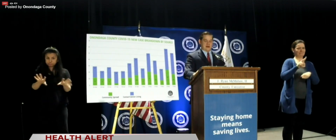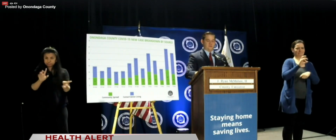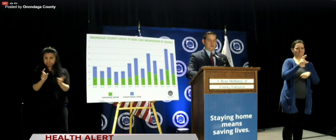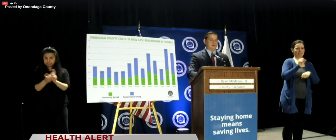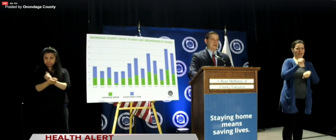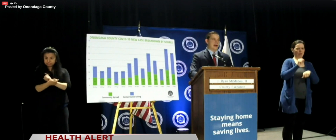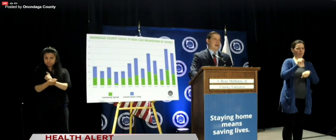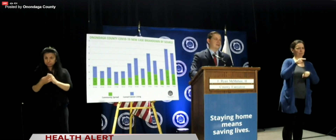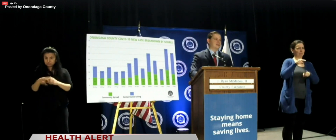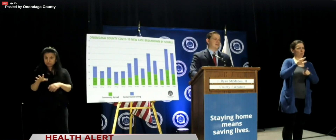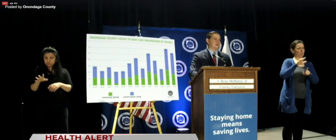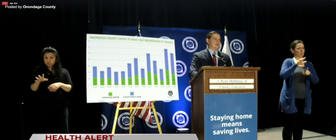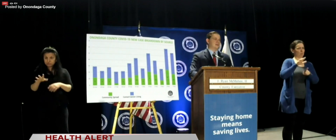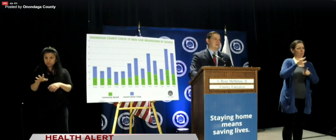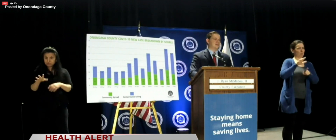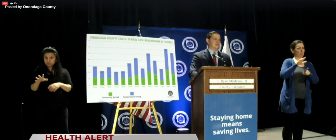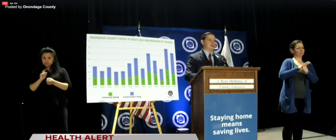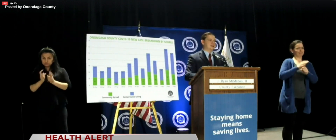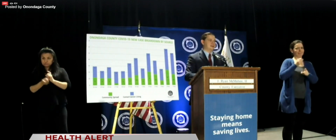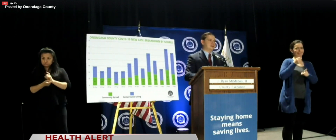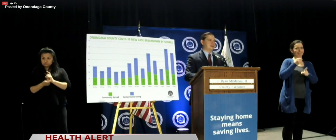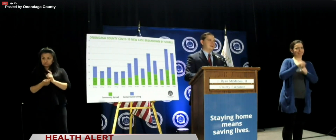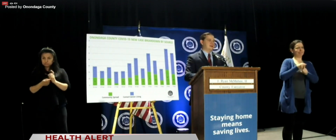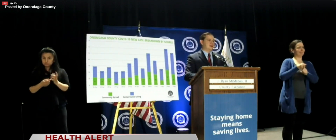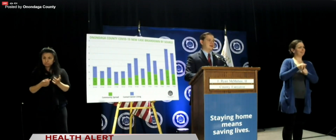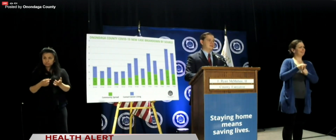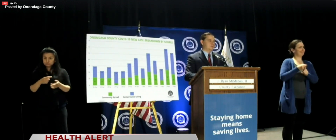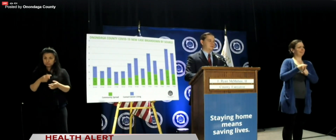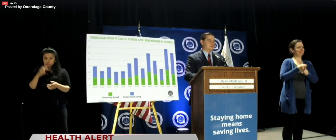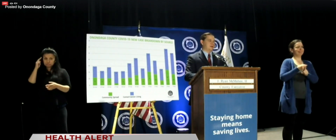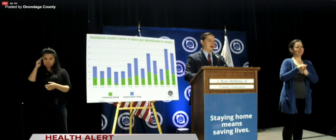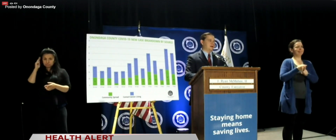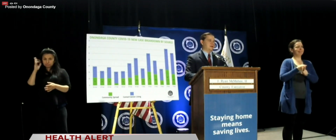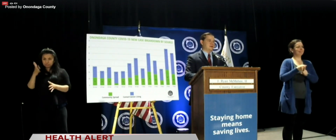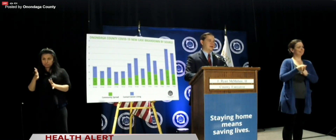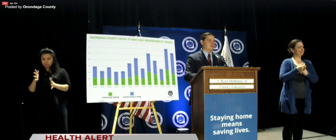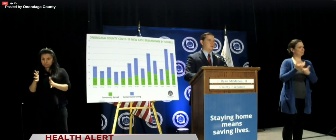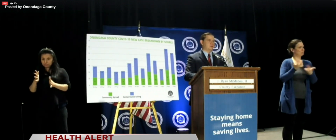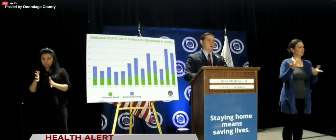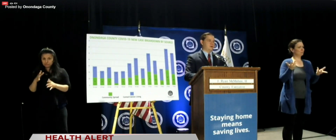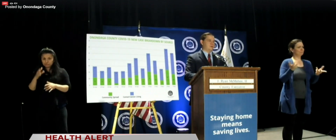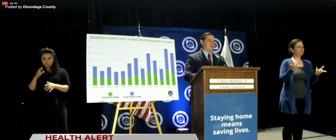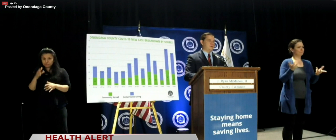everybody got it and got very sick. Some people got it and you never would have known.